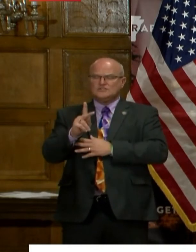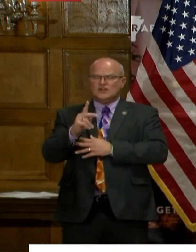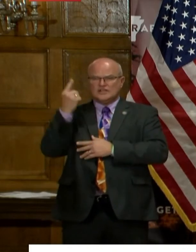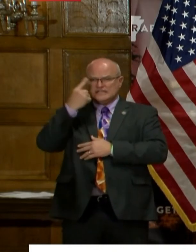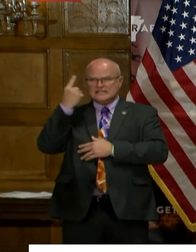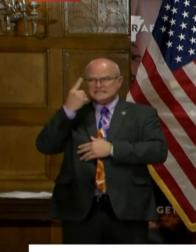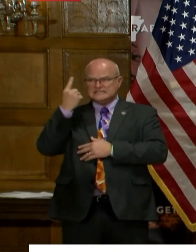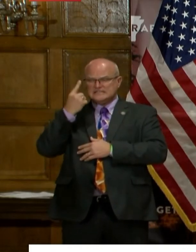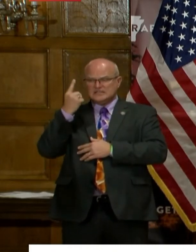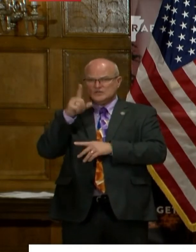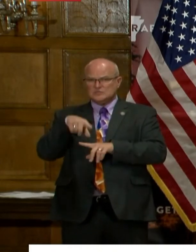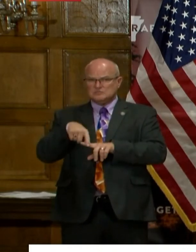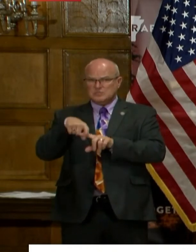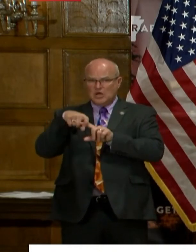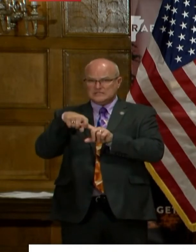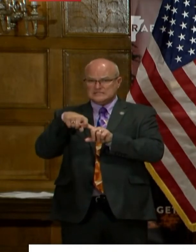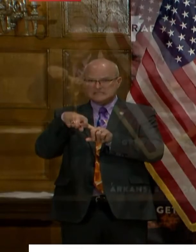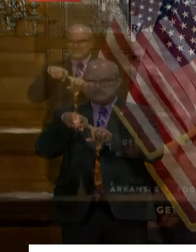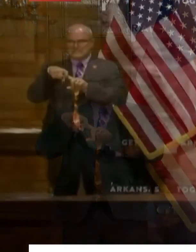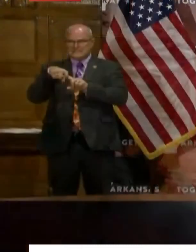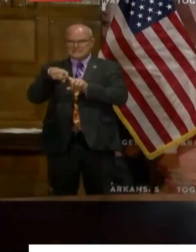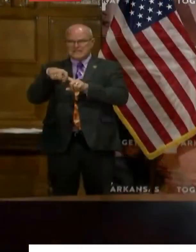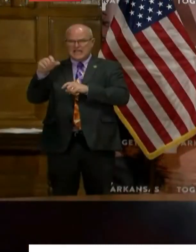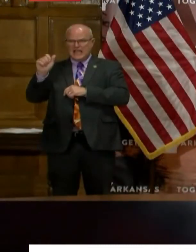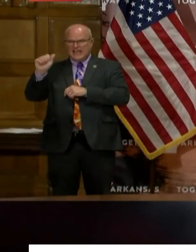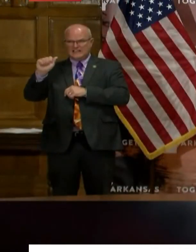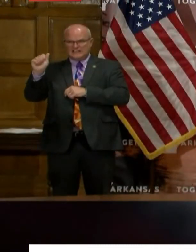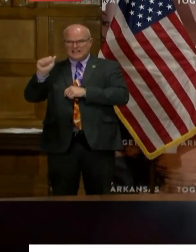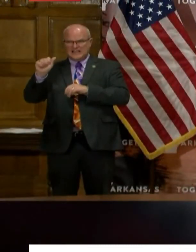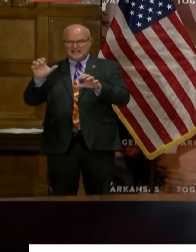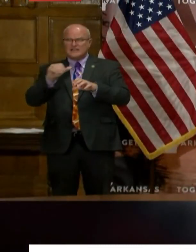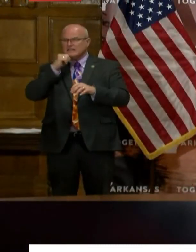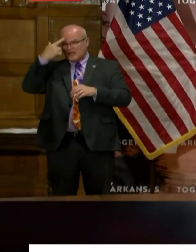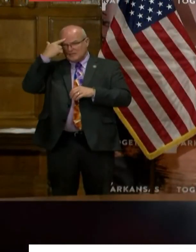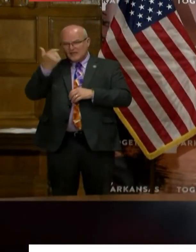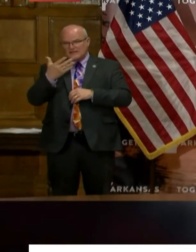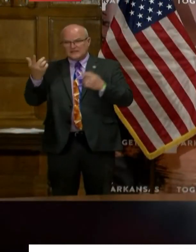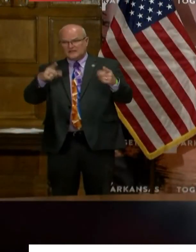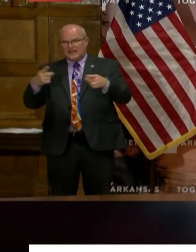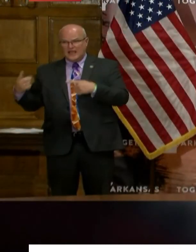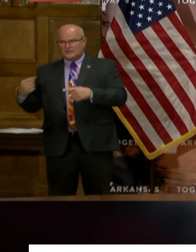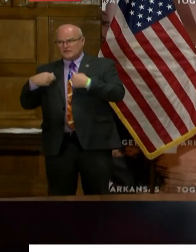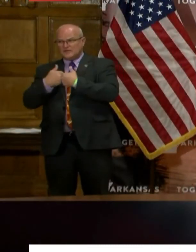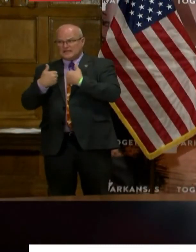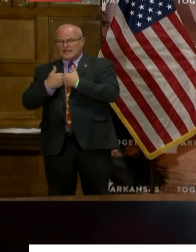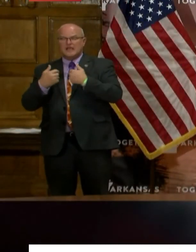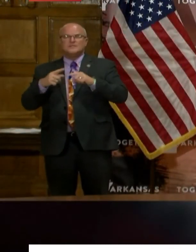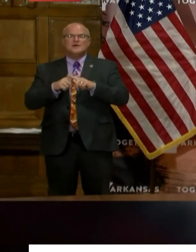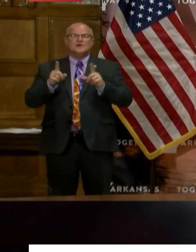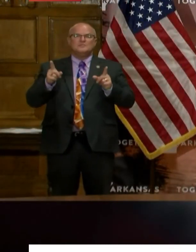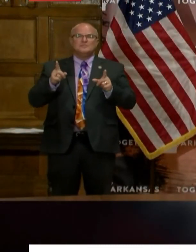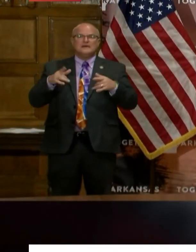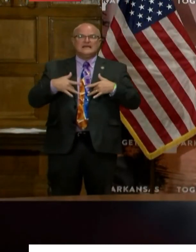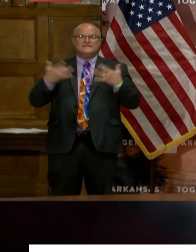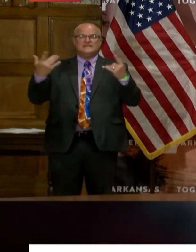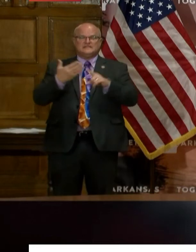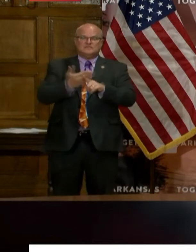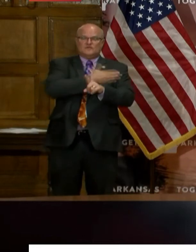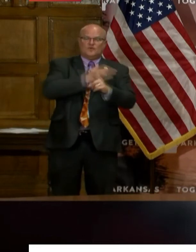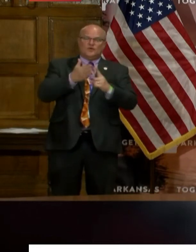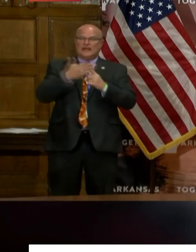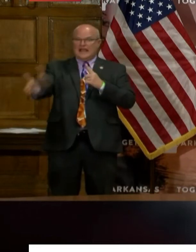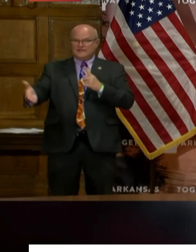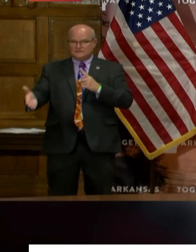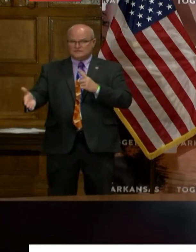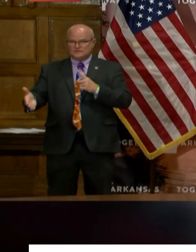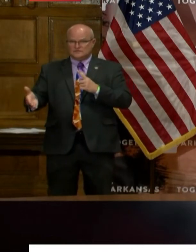consider pausing athletic activities, not because of things that happened during the game, but the events before and after.